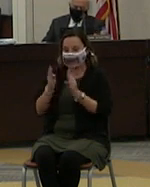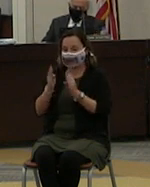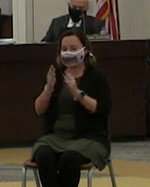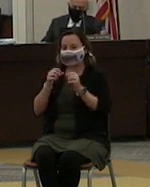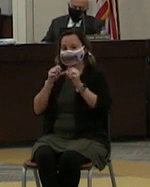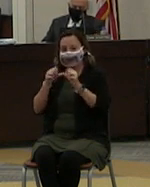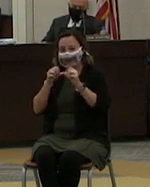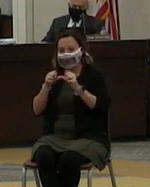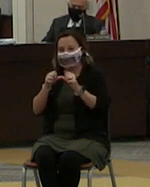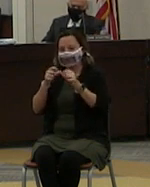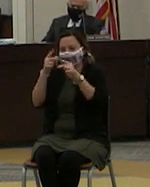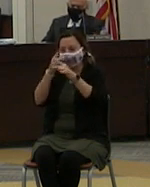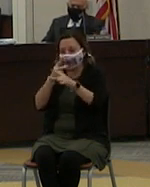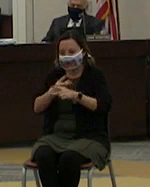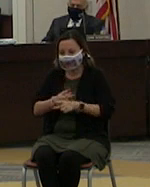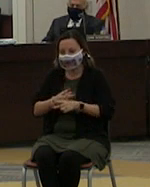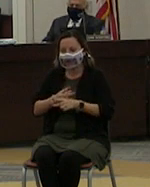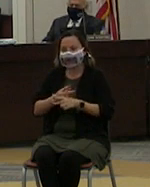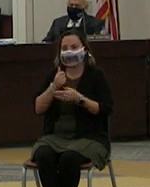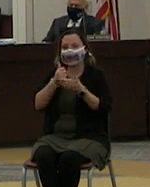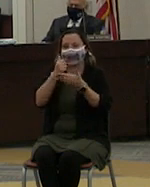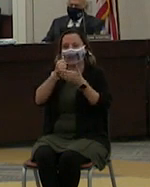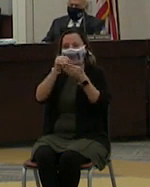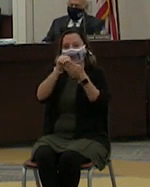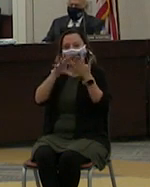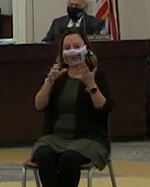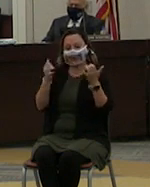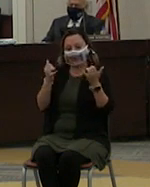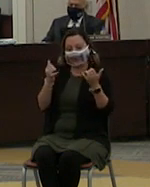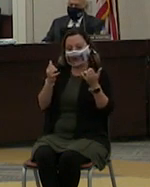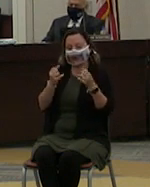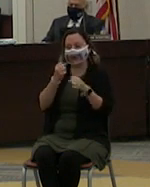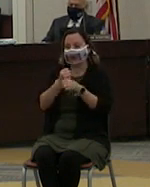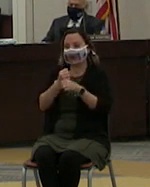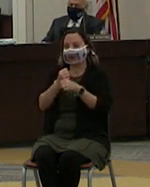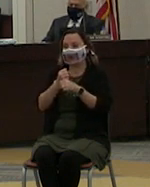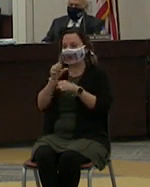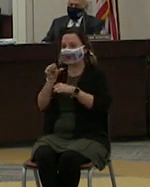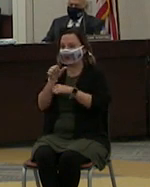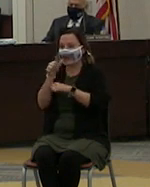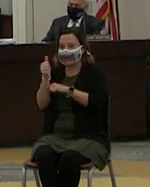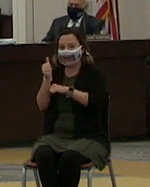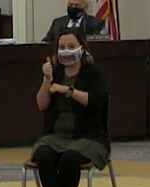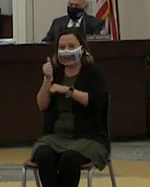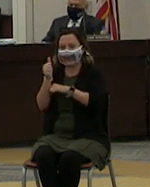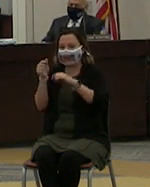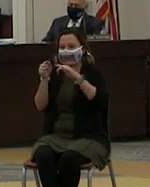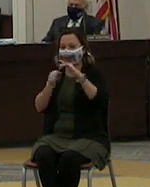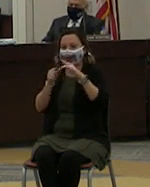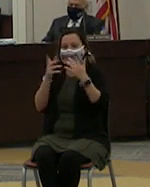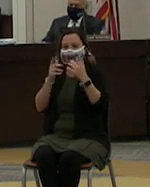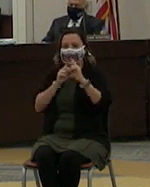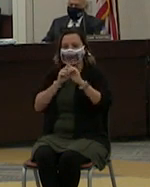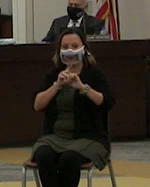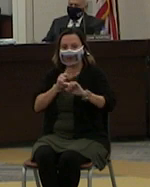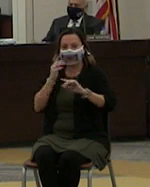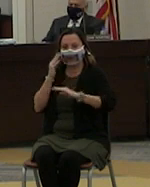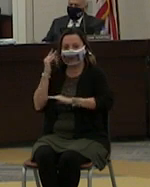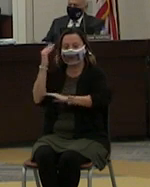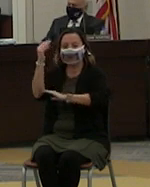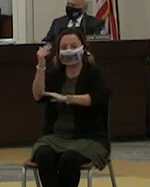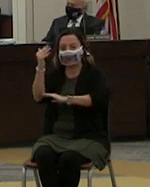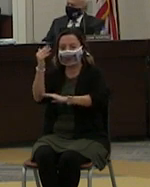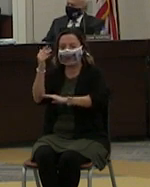solving and addressing the needs of students this year, so that any gap in performance we may report in the future